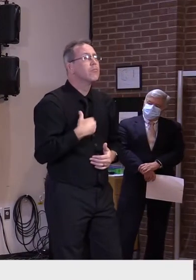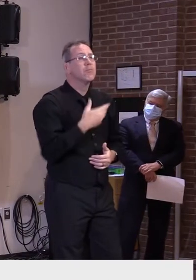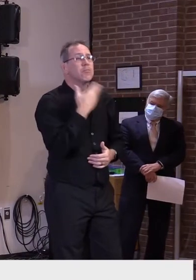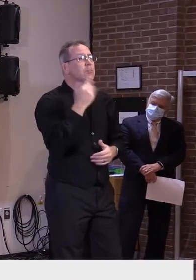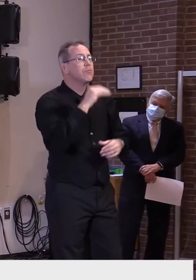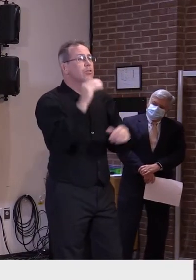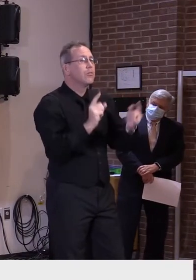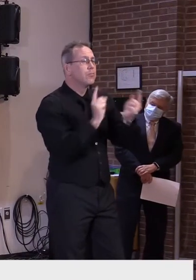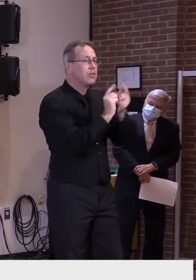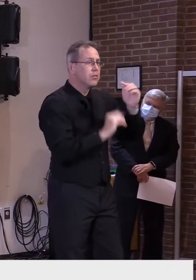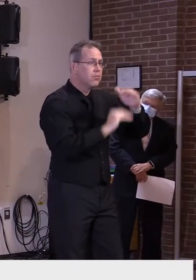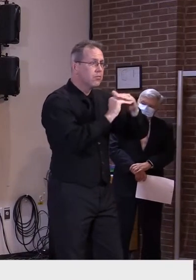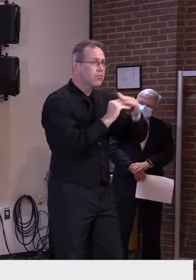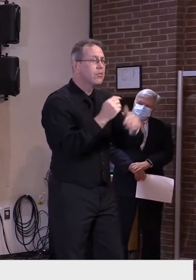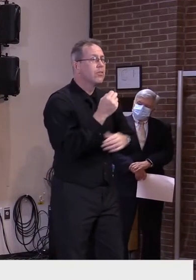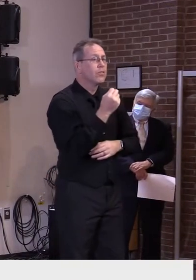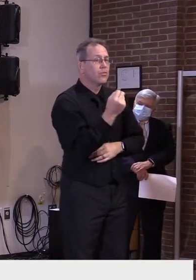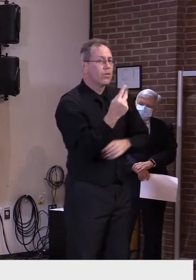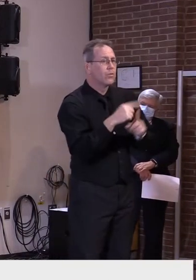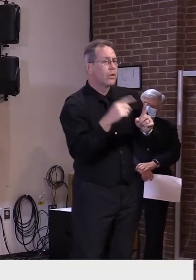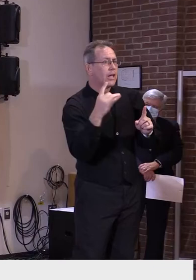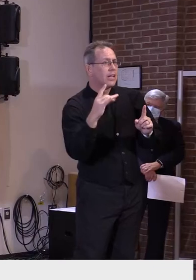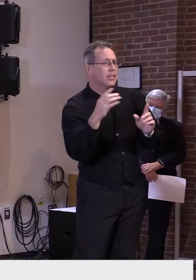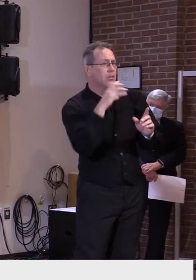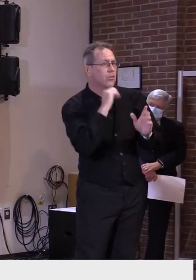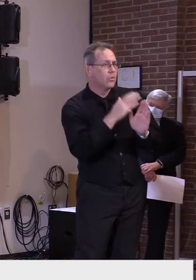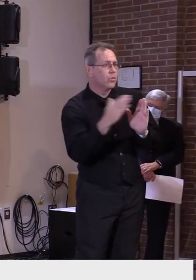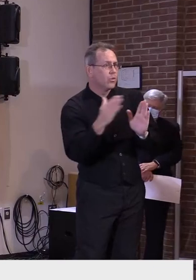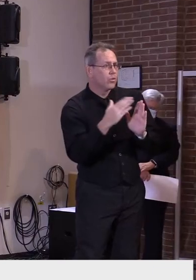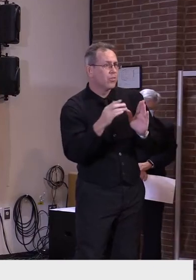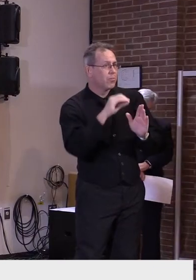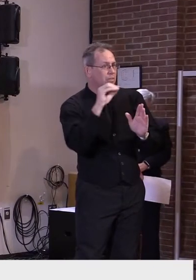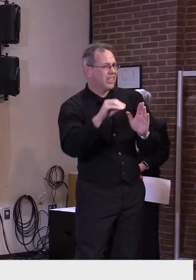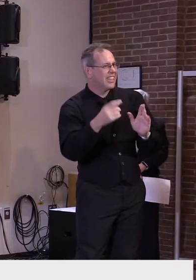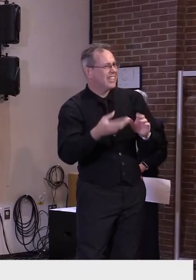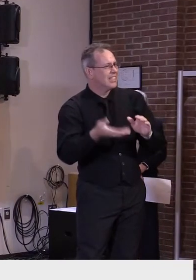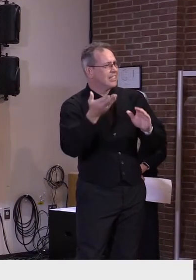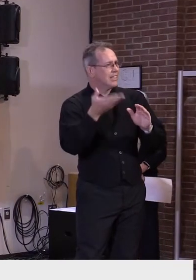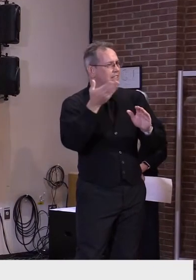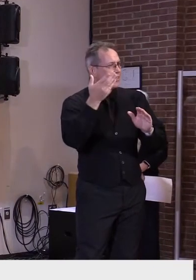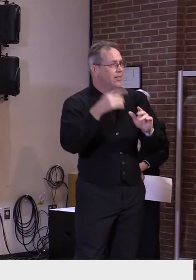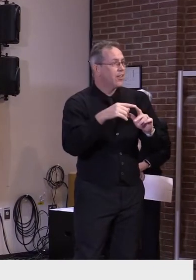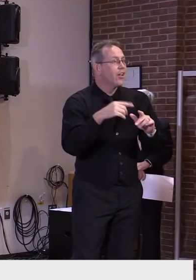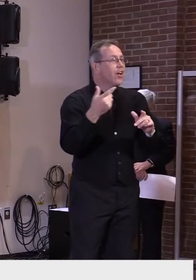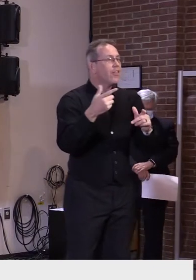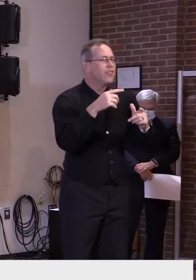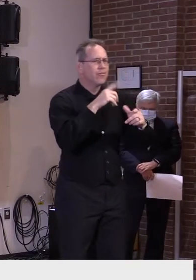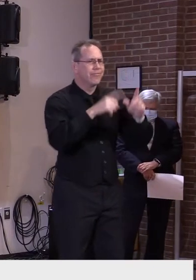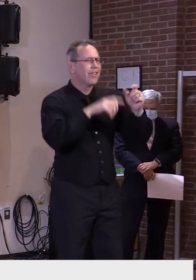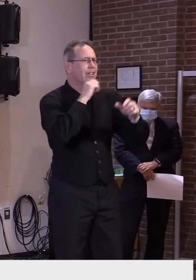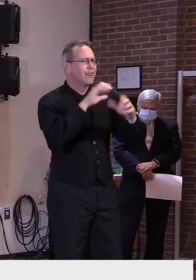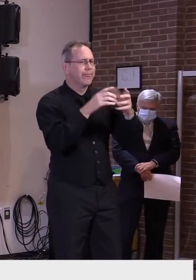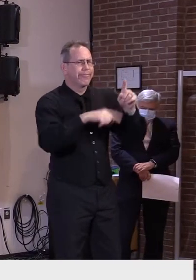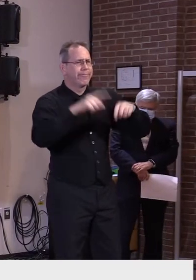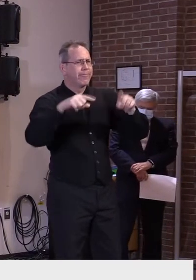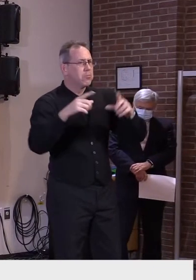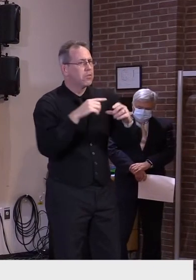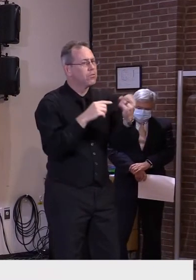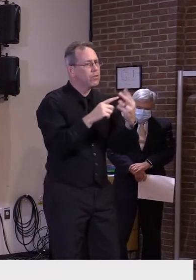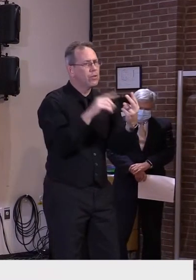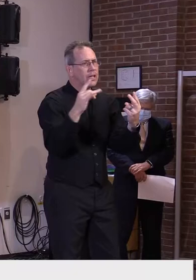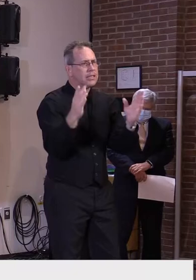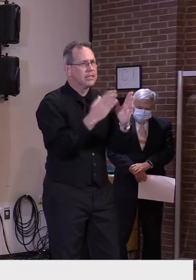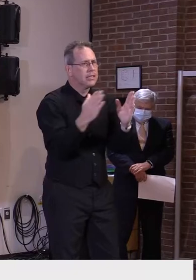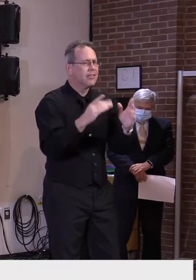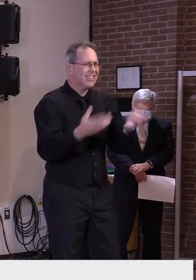75% statewide. But we know this rate varies considerably from region to region. After the holidays, I think we'll start to see this variability